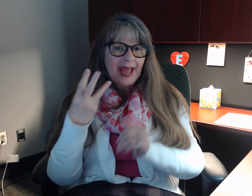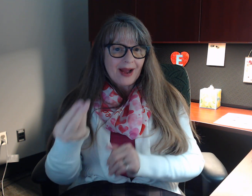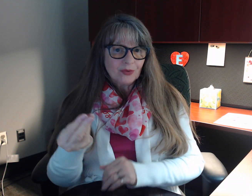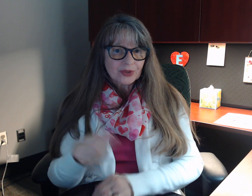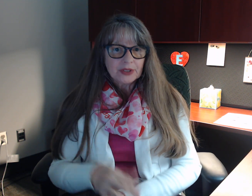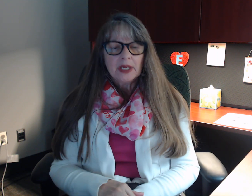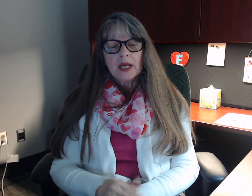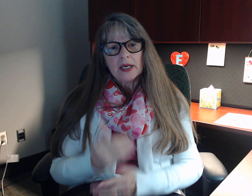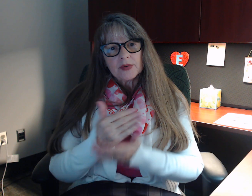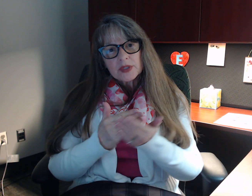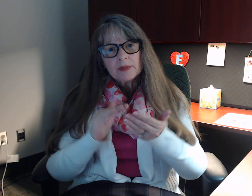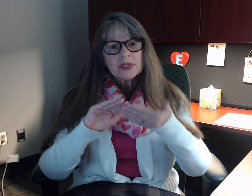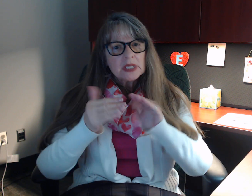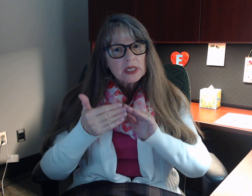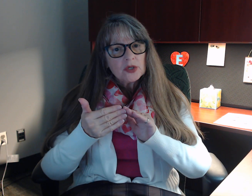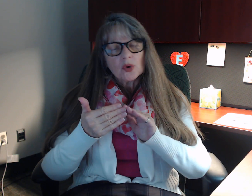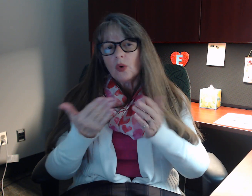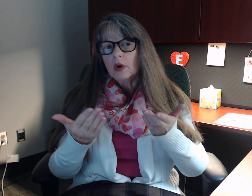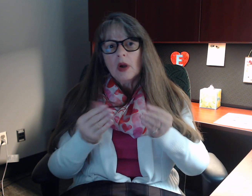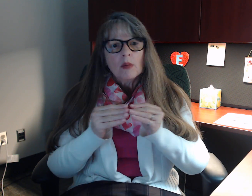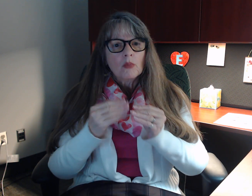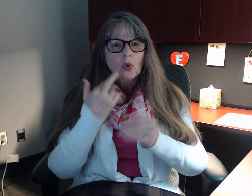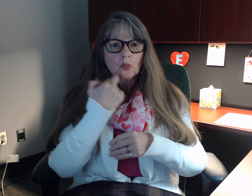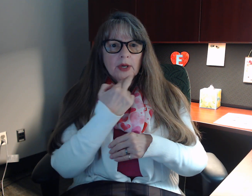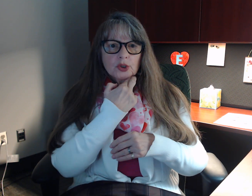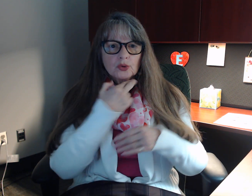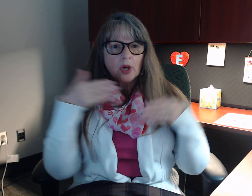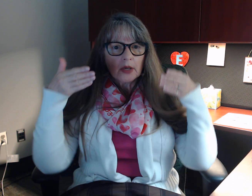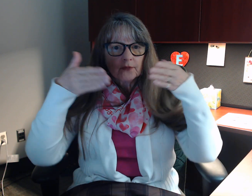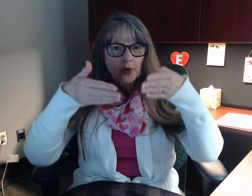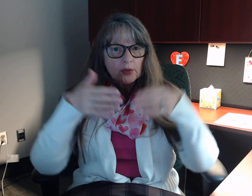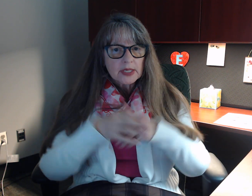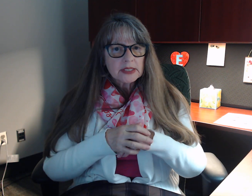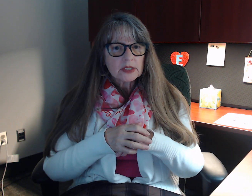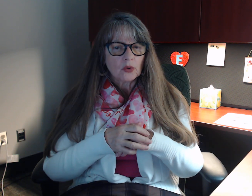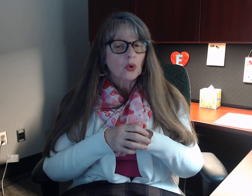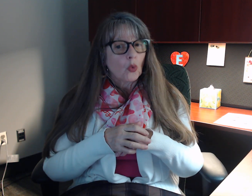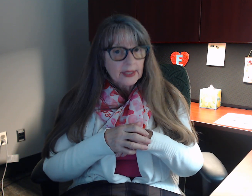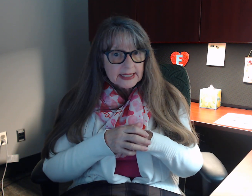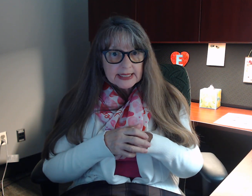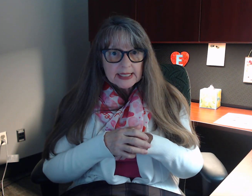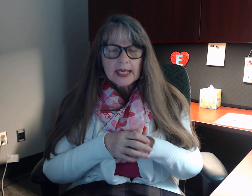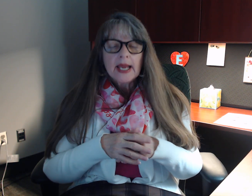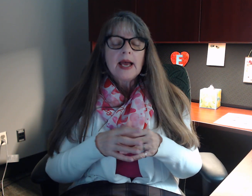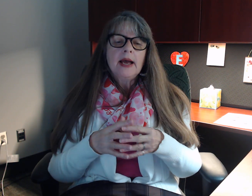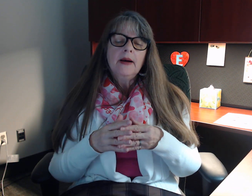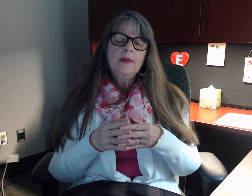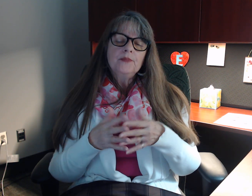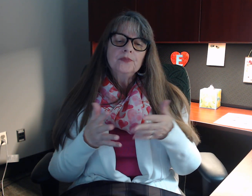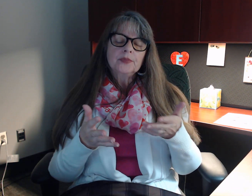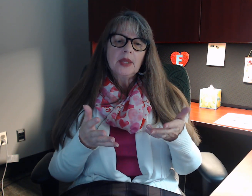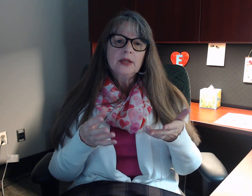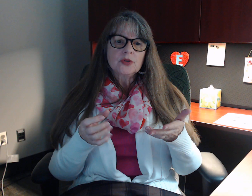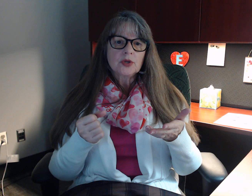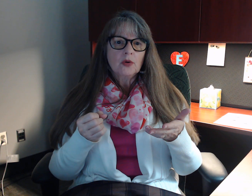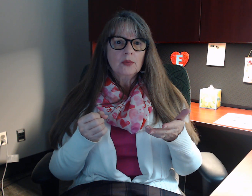out. Some cities are more restaurant focused or oriented, and so,